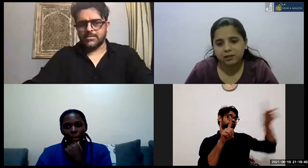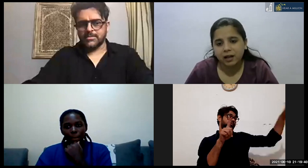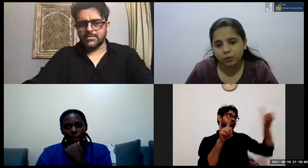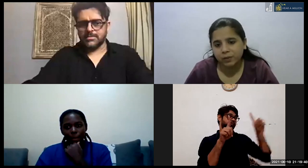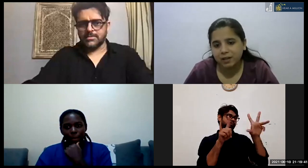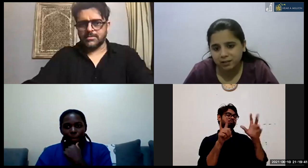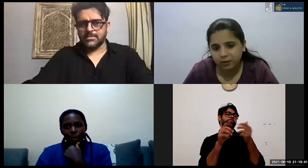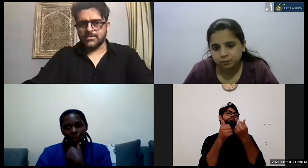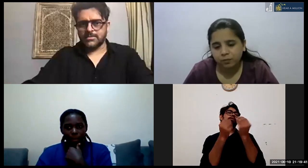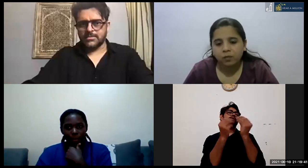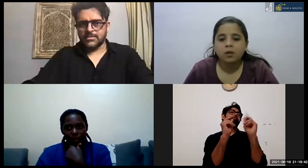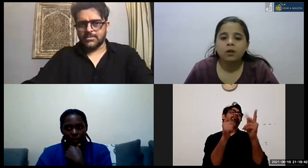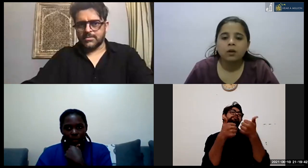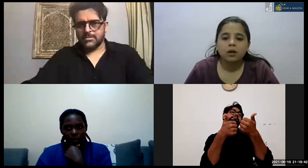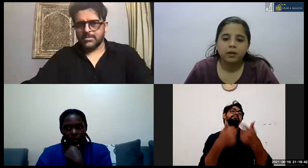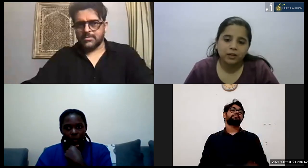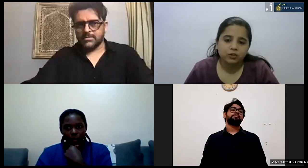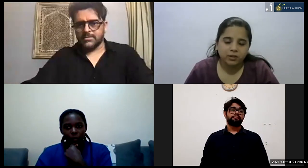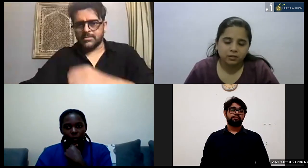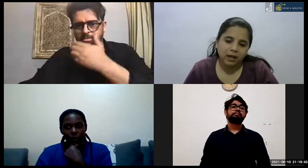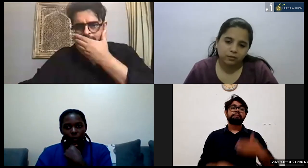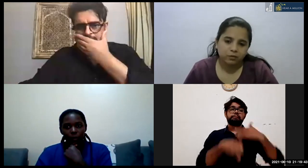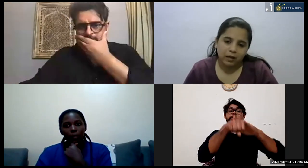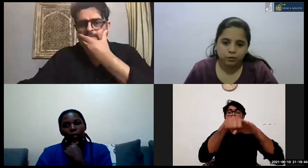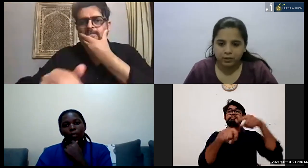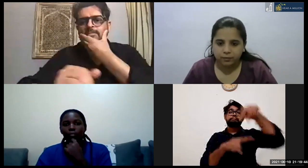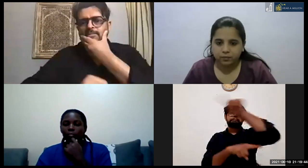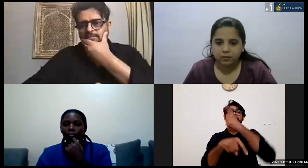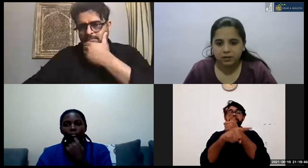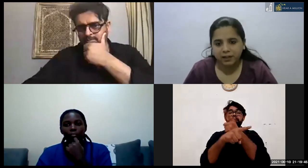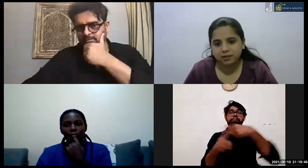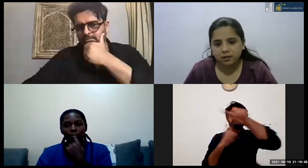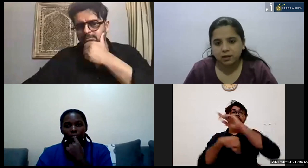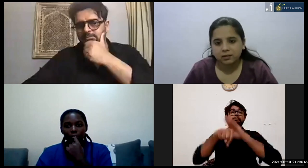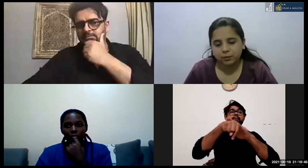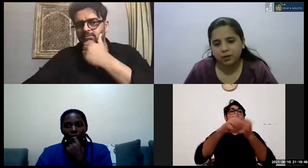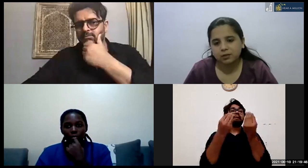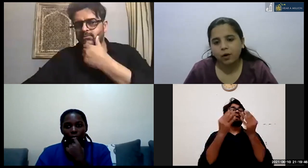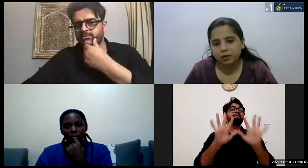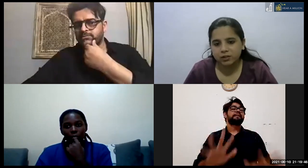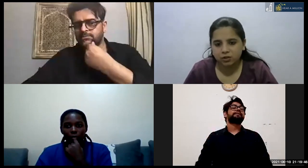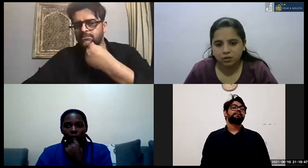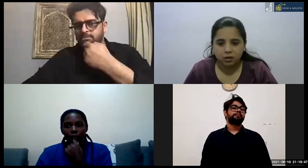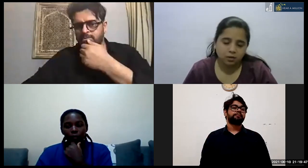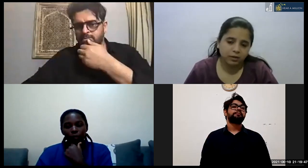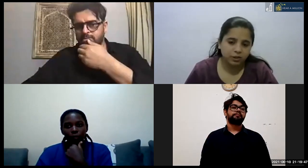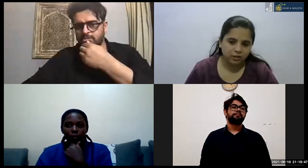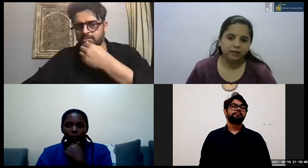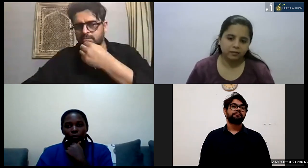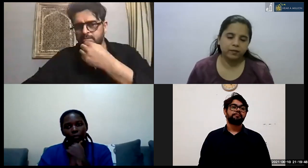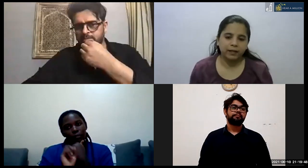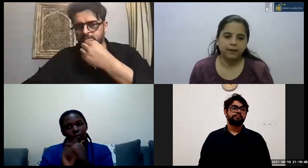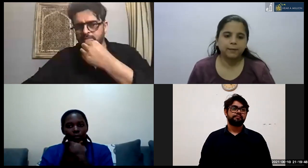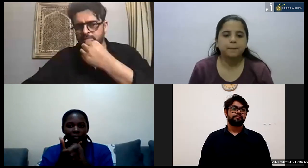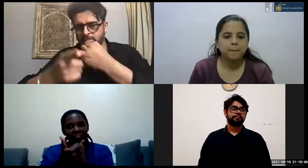I think that would be easy. Young children, that I would say. That's the experience of all the teacher,